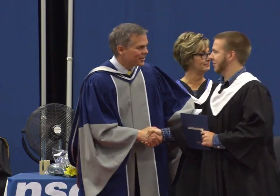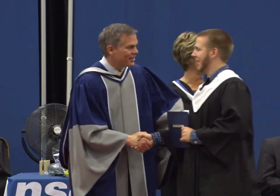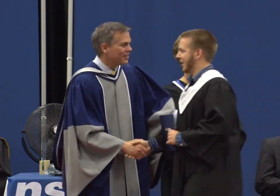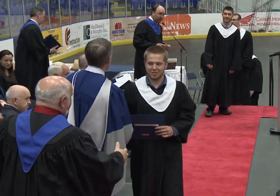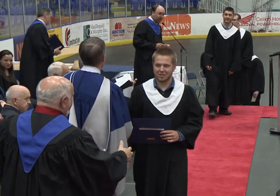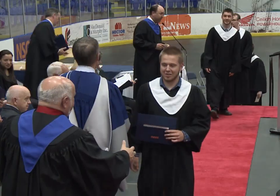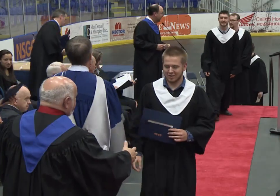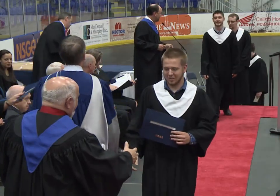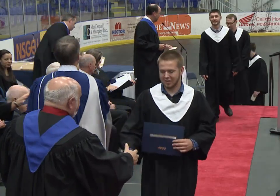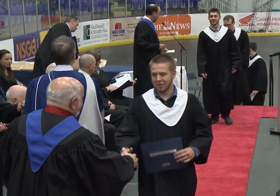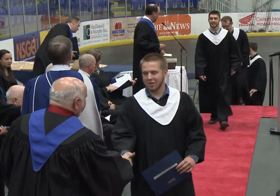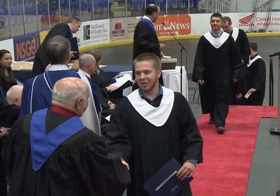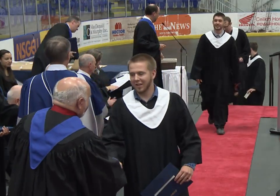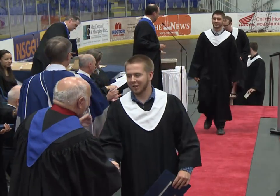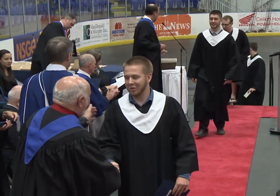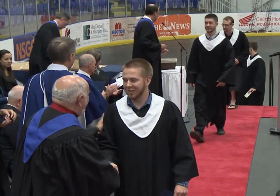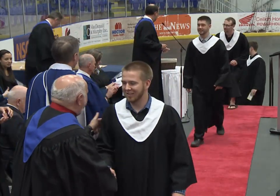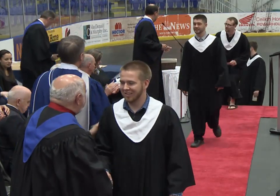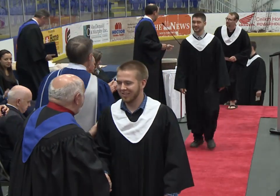Ryan Cook.